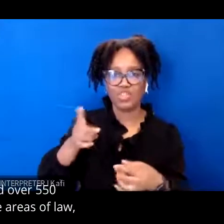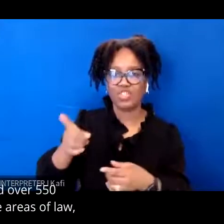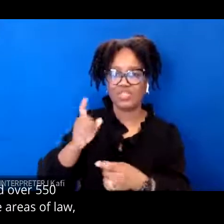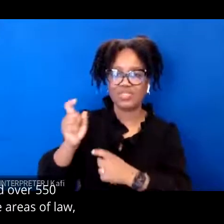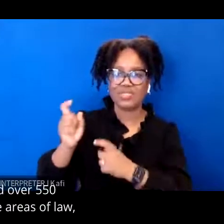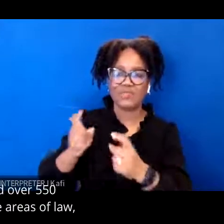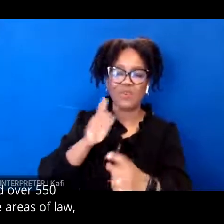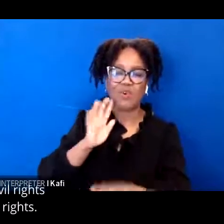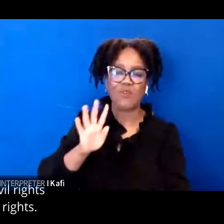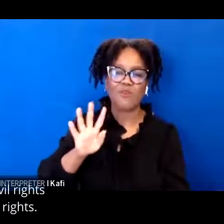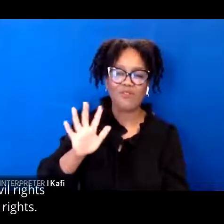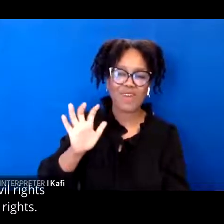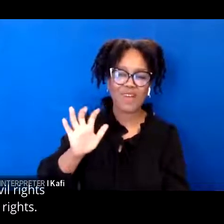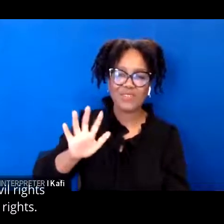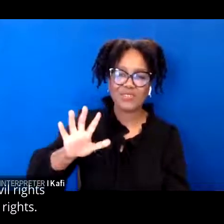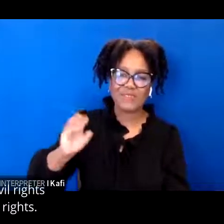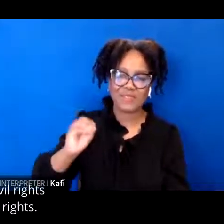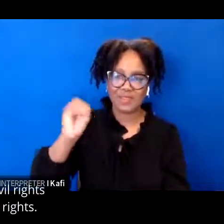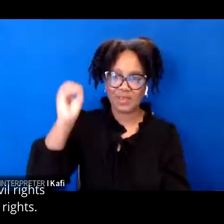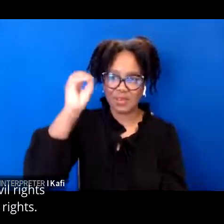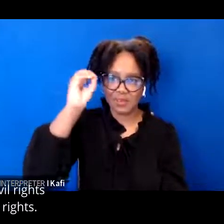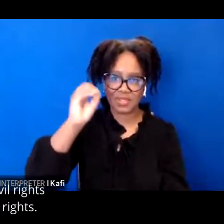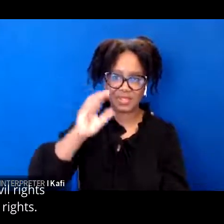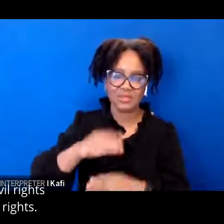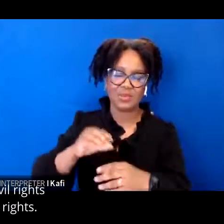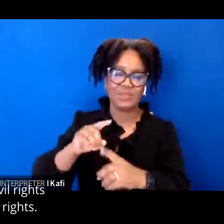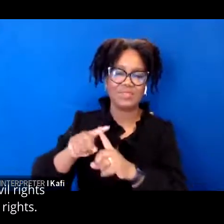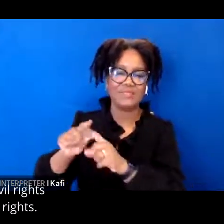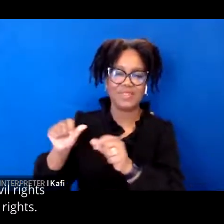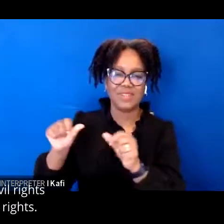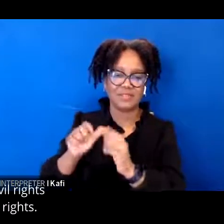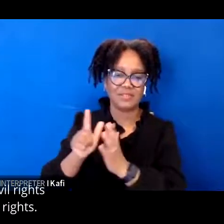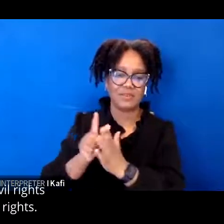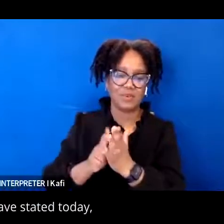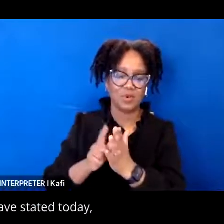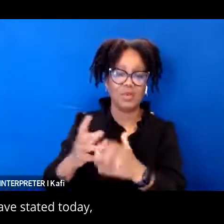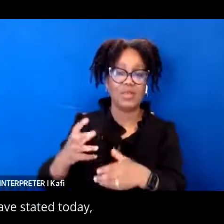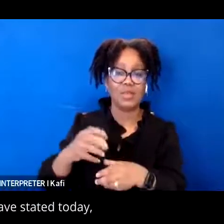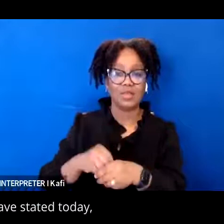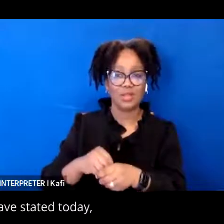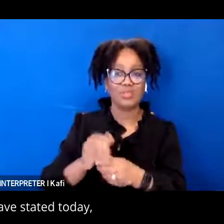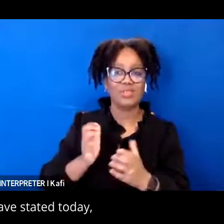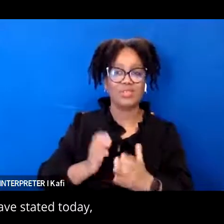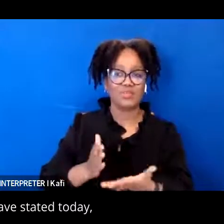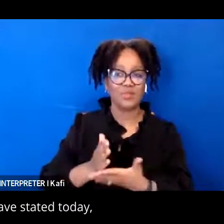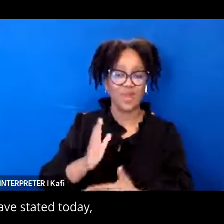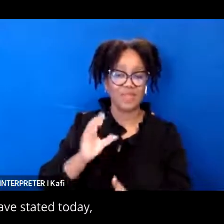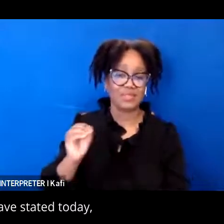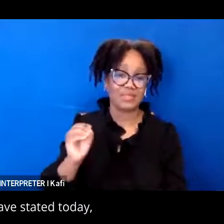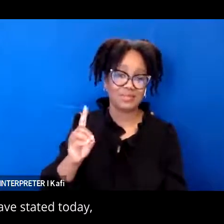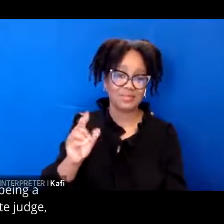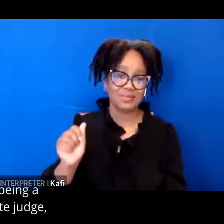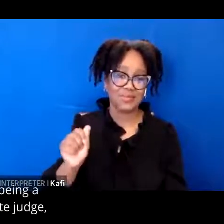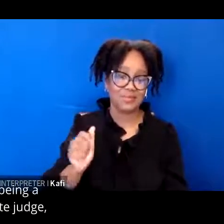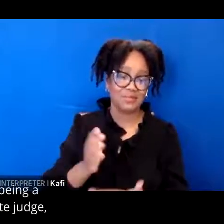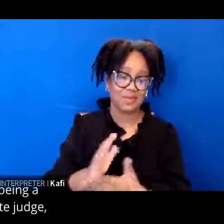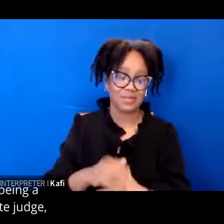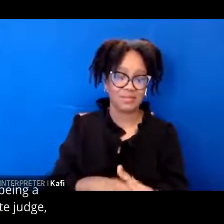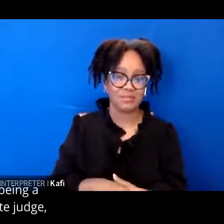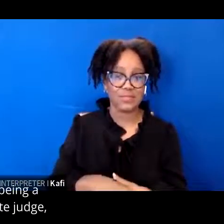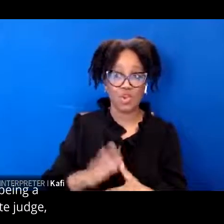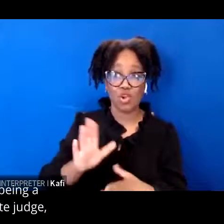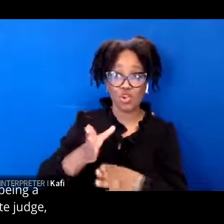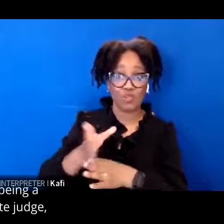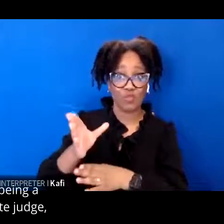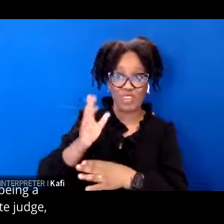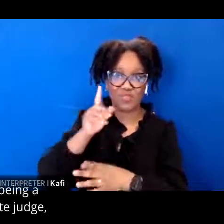areas of law including on civil rights and disability rights her career as others have stated today has included being